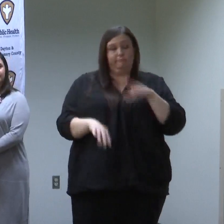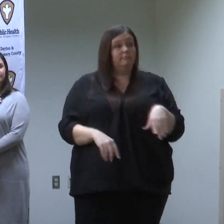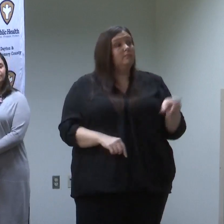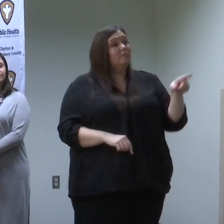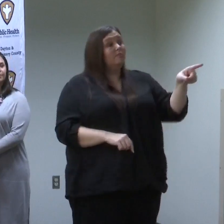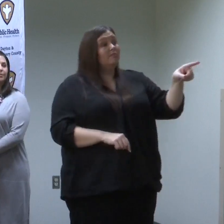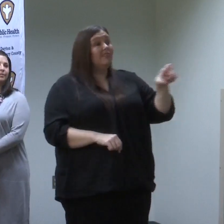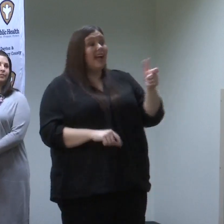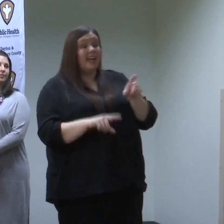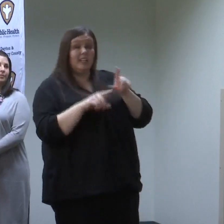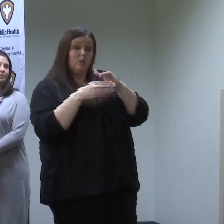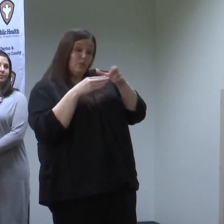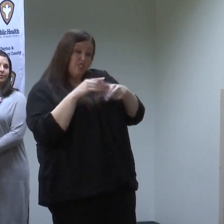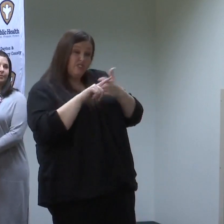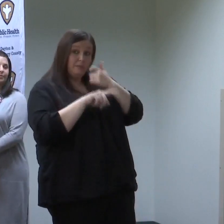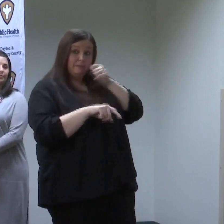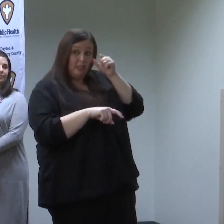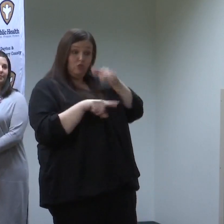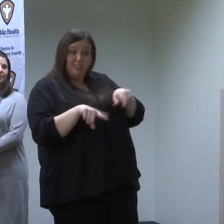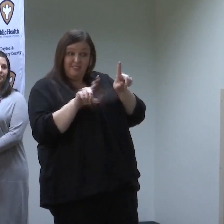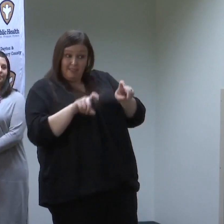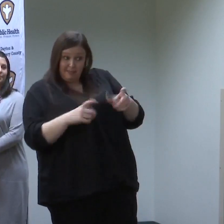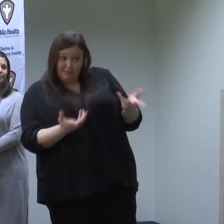there any results back from the testing